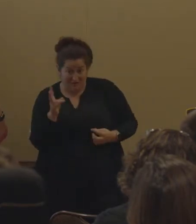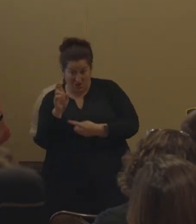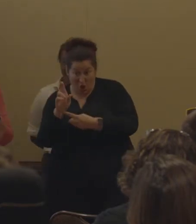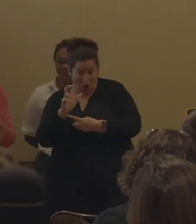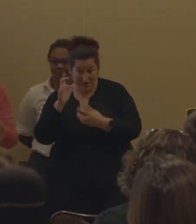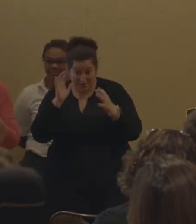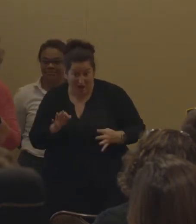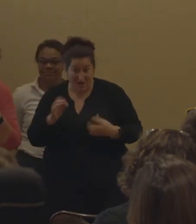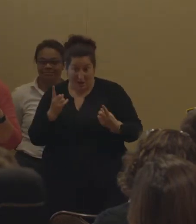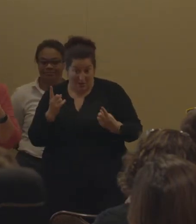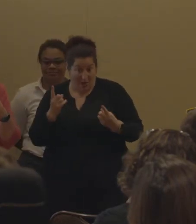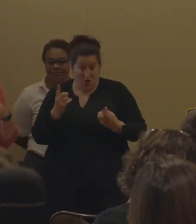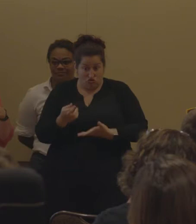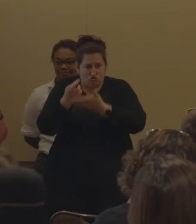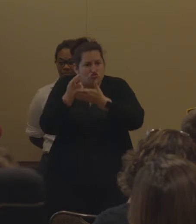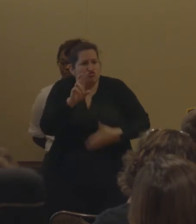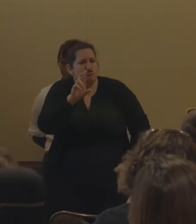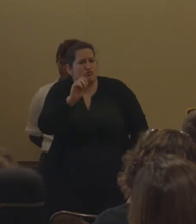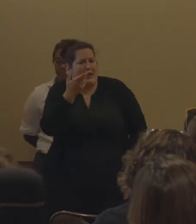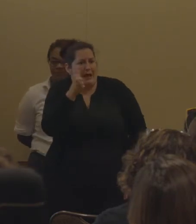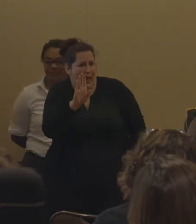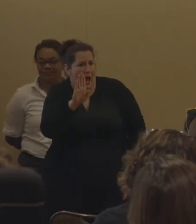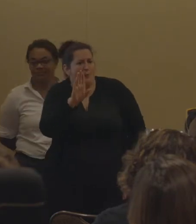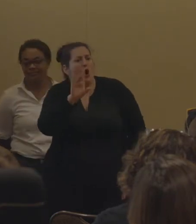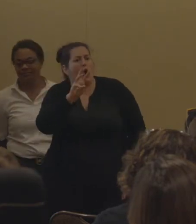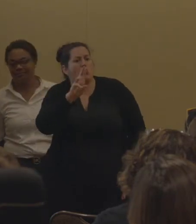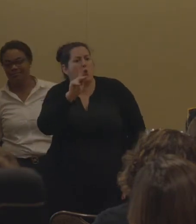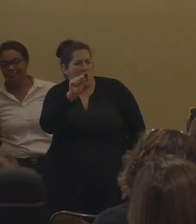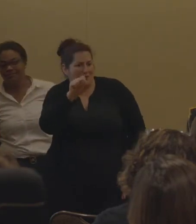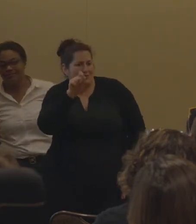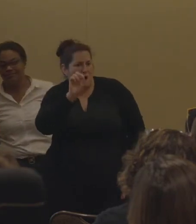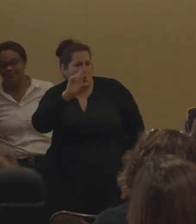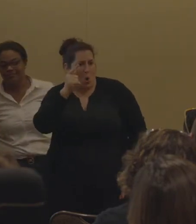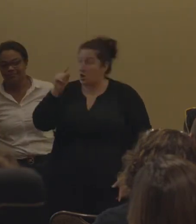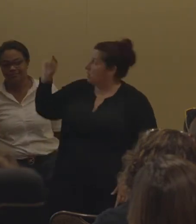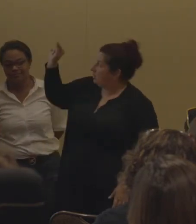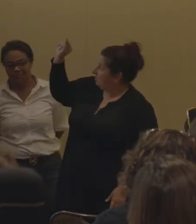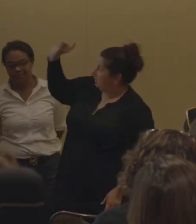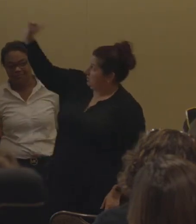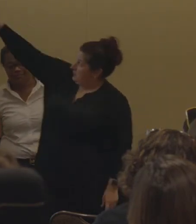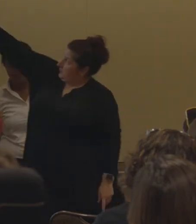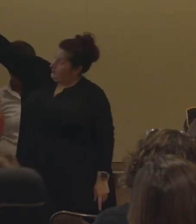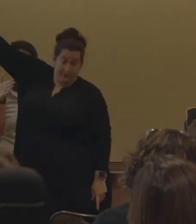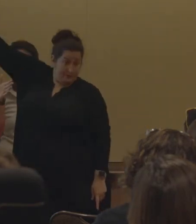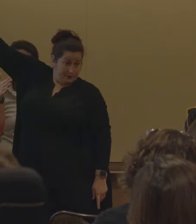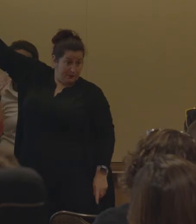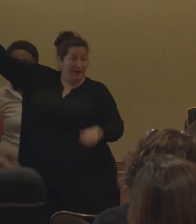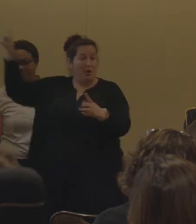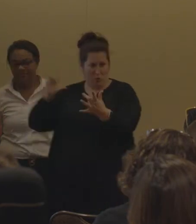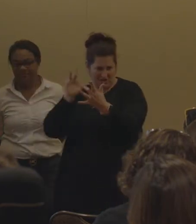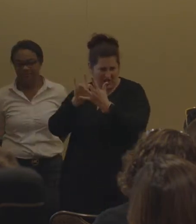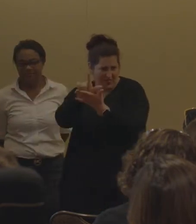ombudsman. If you go to that rehabworks.org, you will see a link to get to our ombudsman. And they are there to contact the